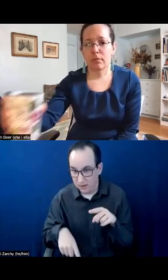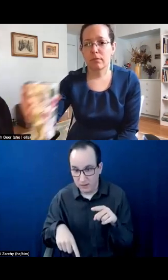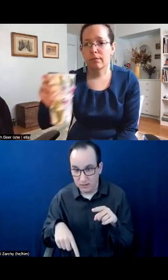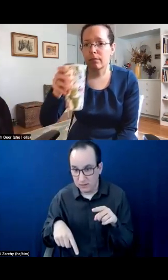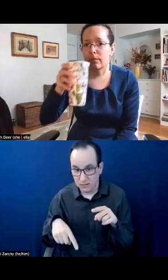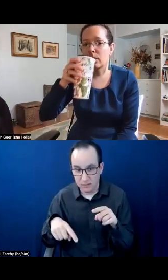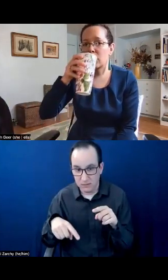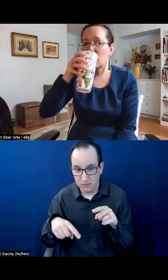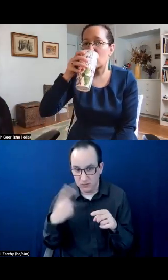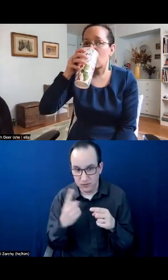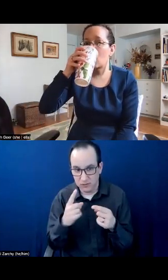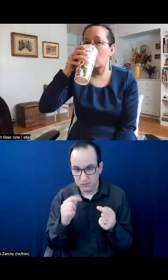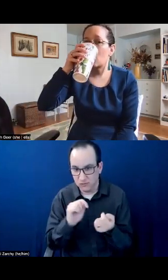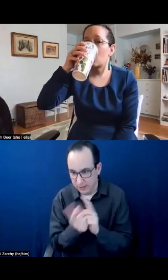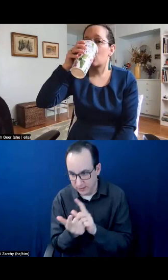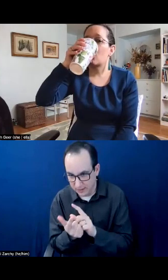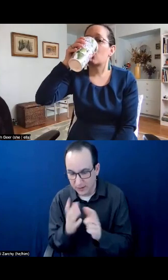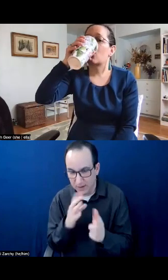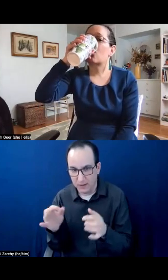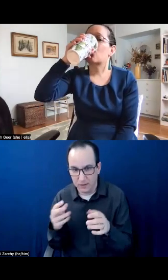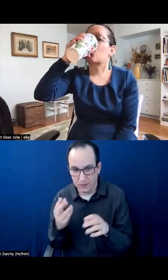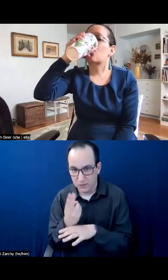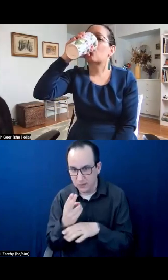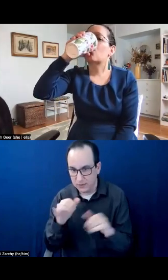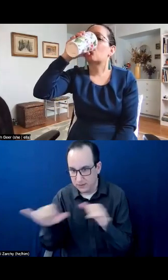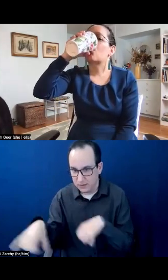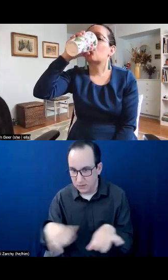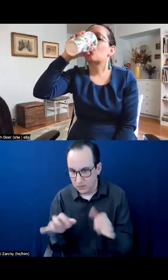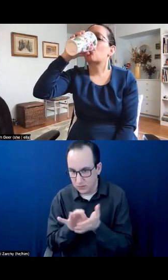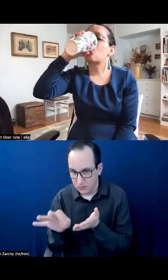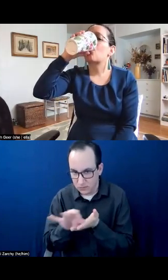then it's important that you recognize that